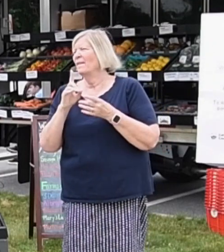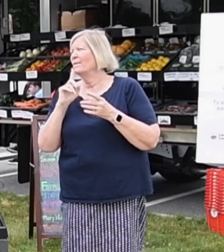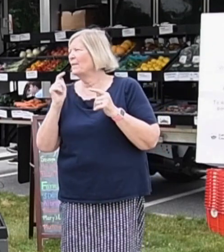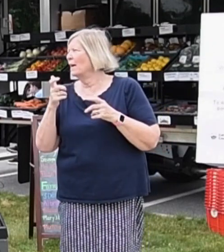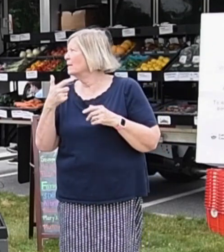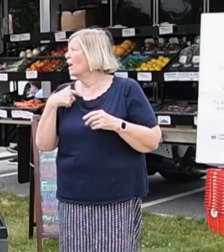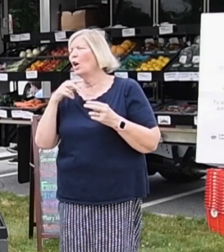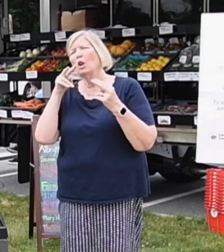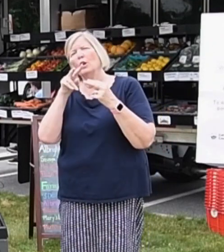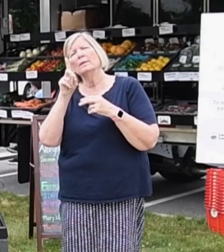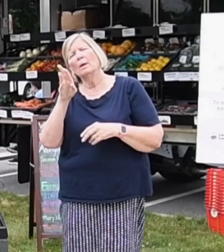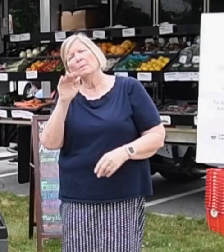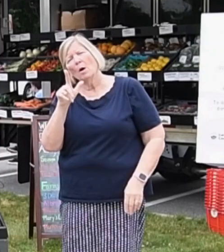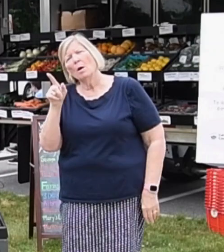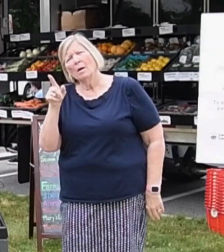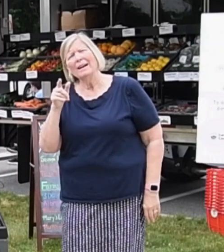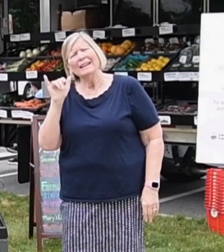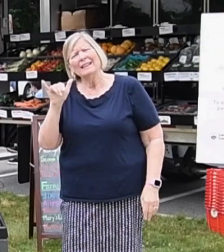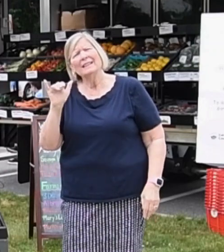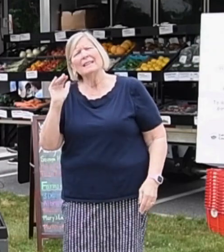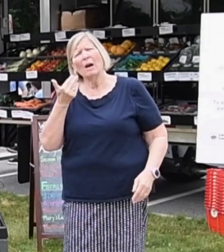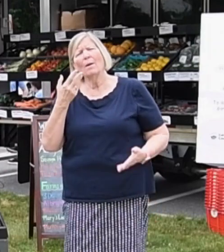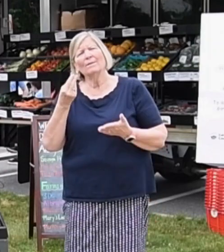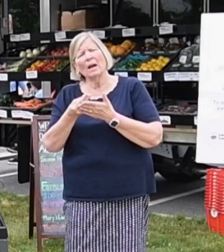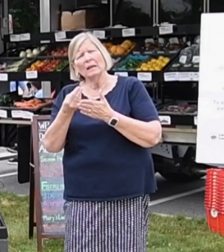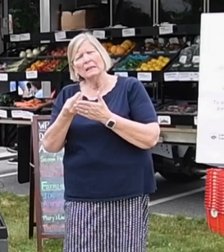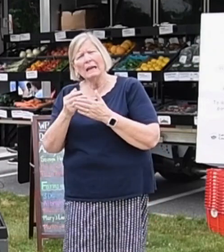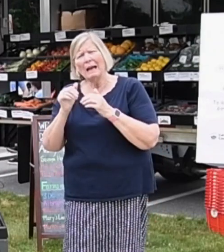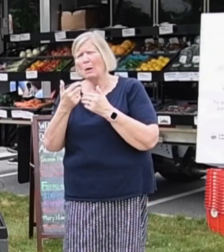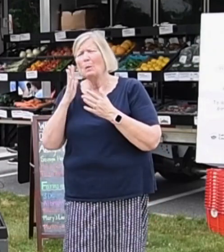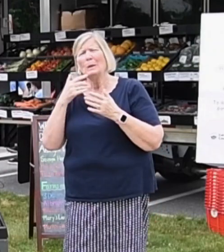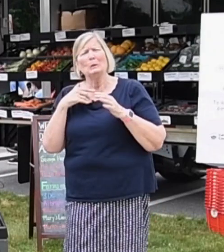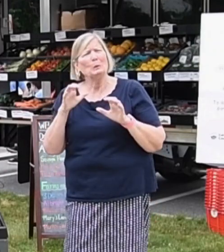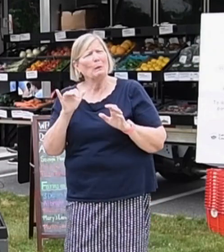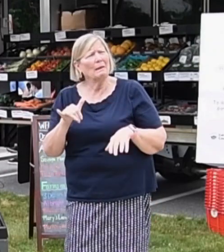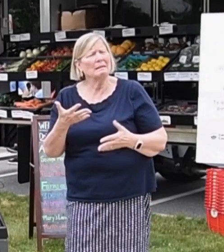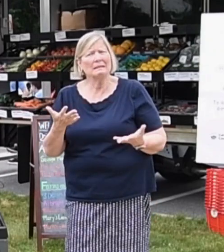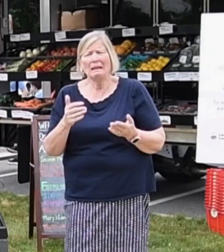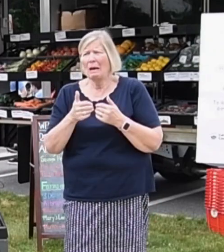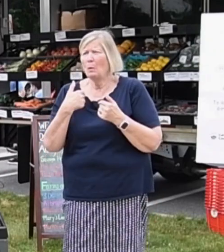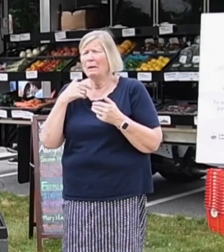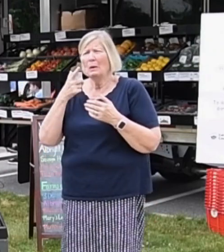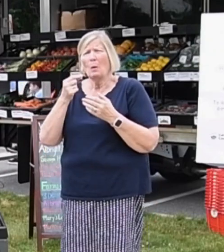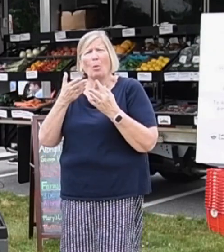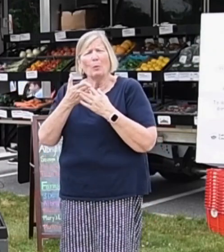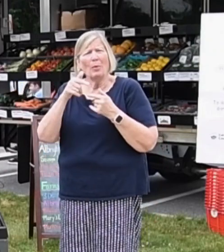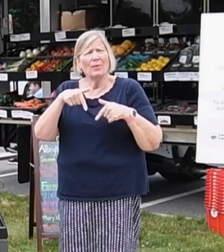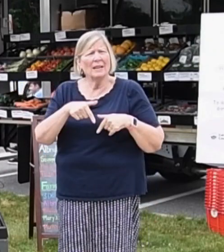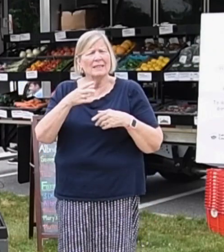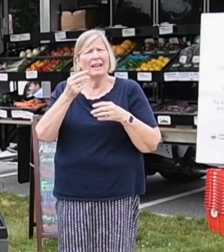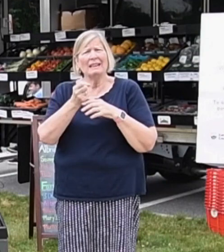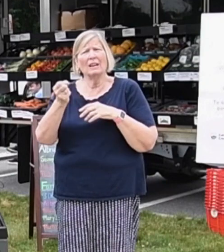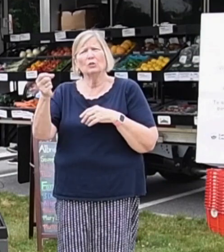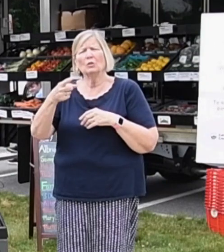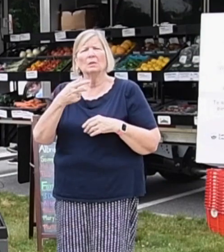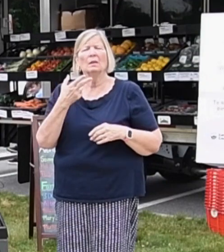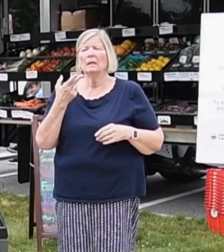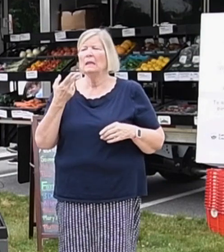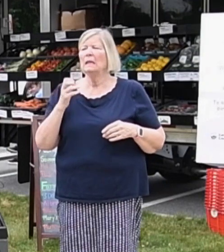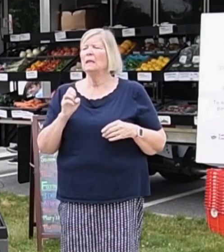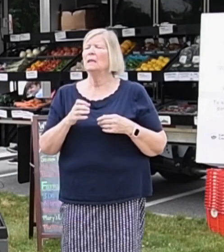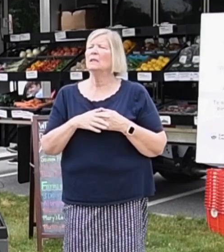Dr. Ball, and I know that, you know, here's our funding, how we're going to do this, how we're going to get through this year to next year. And he